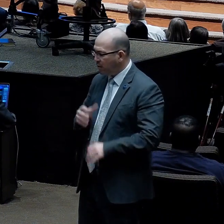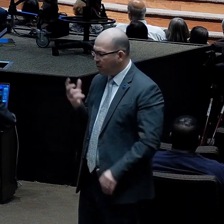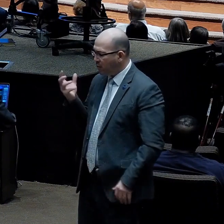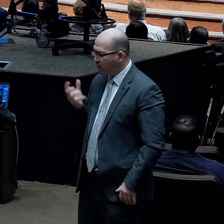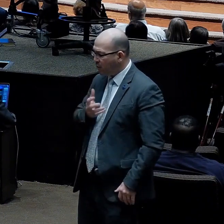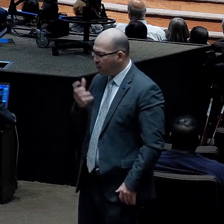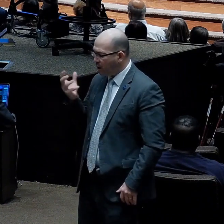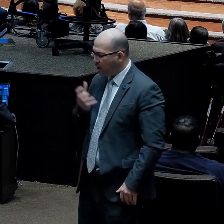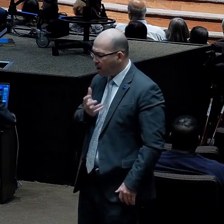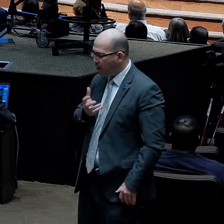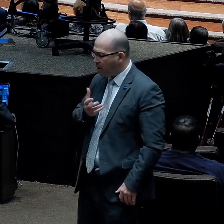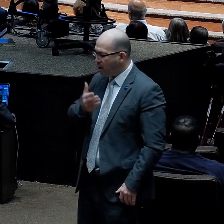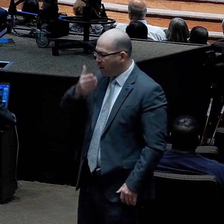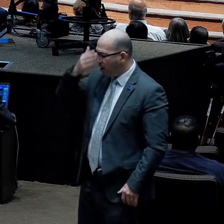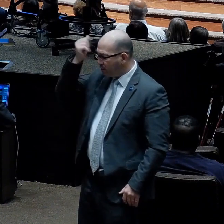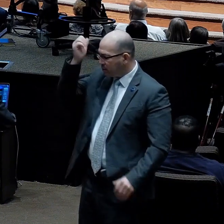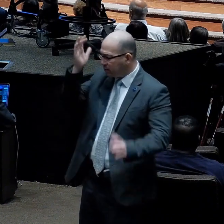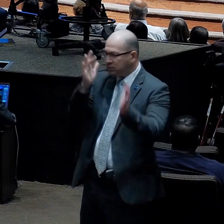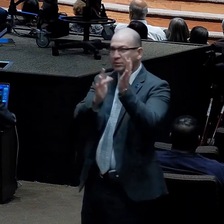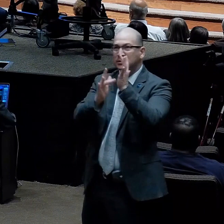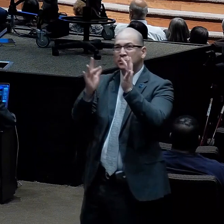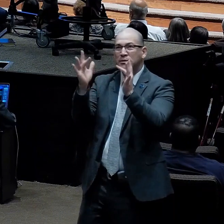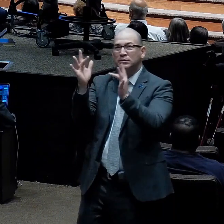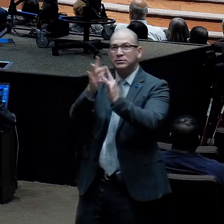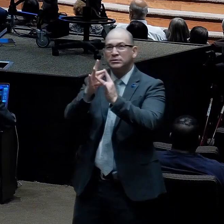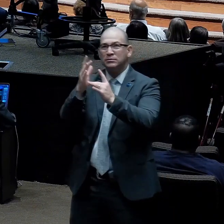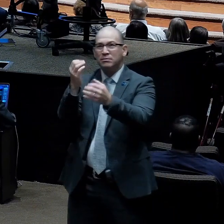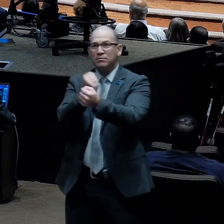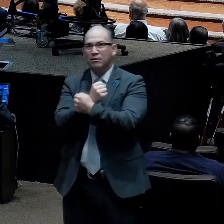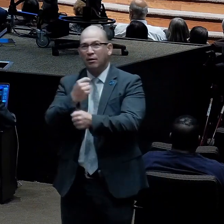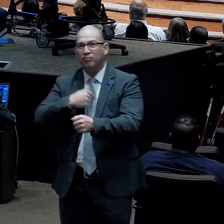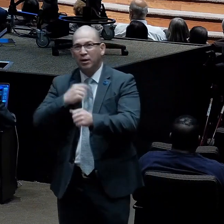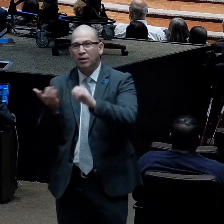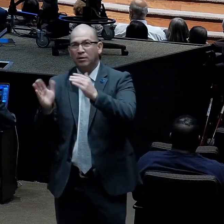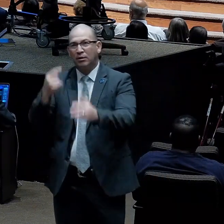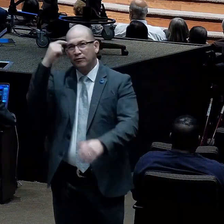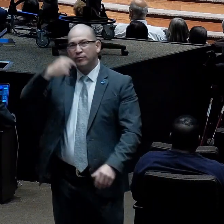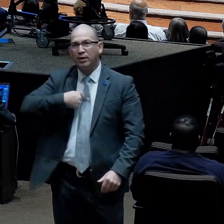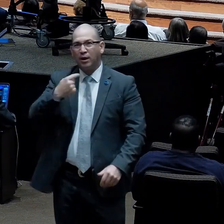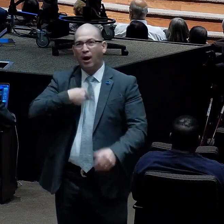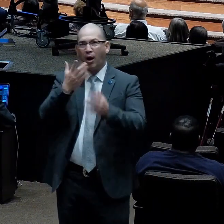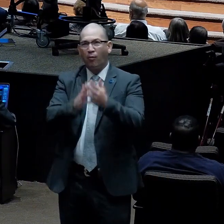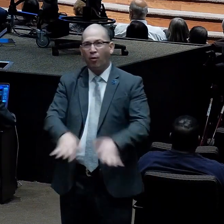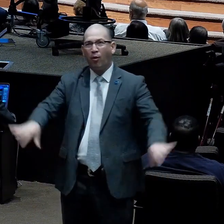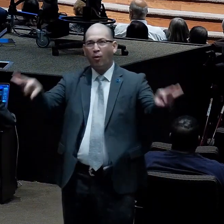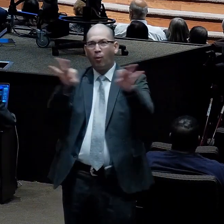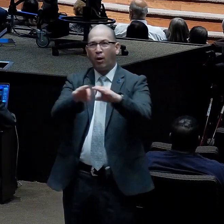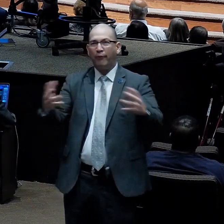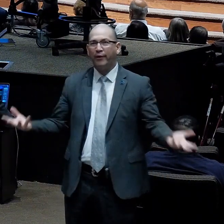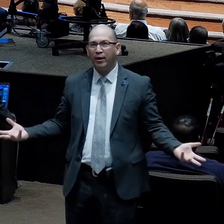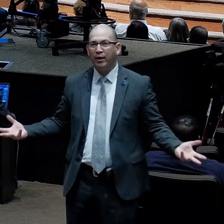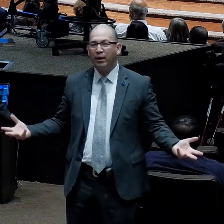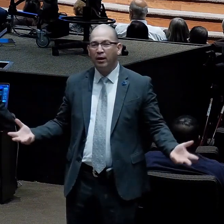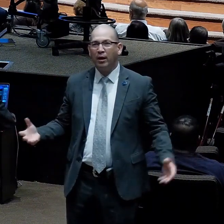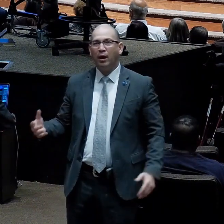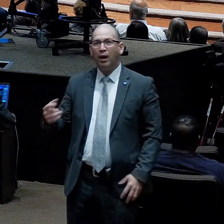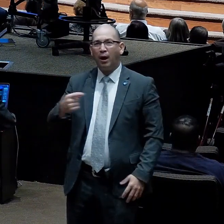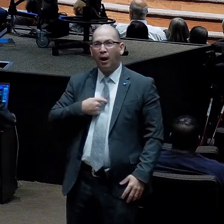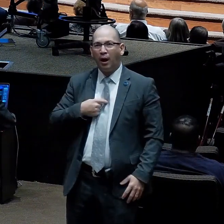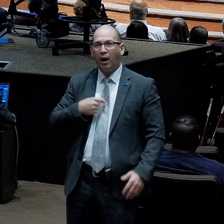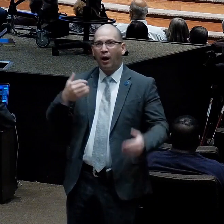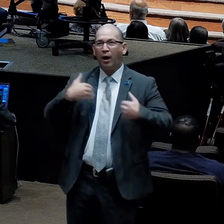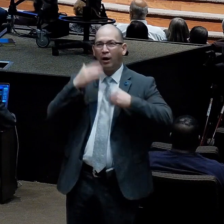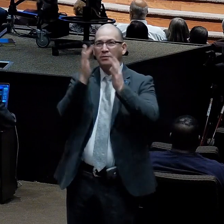your worth is based on your new birth. And that we are accepted in the beloved, and that we are a great treasure to